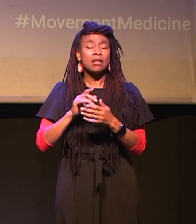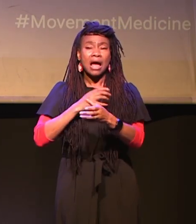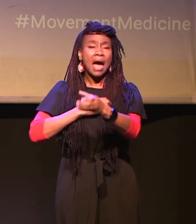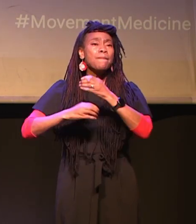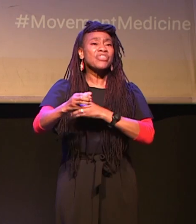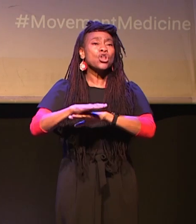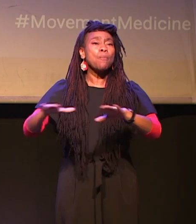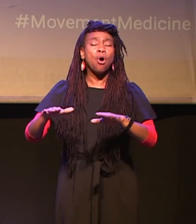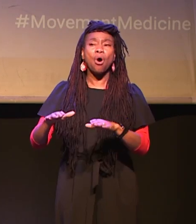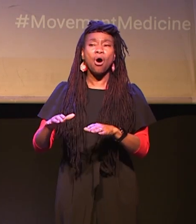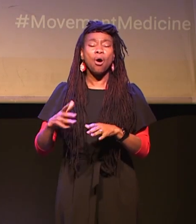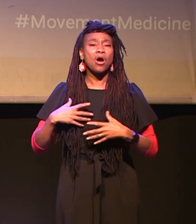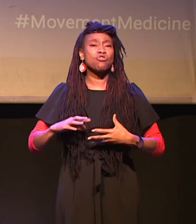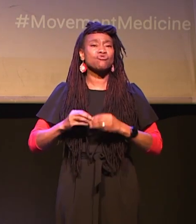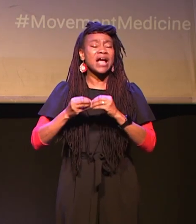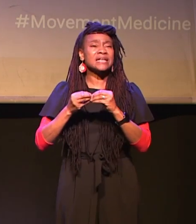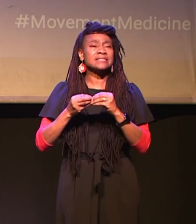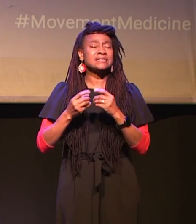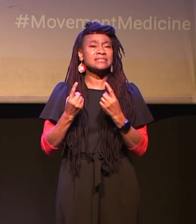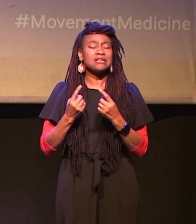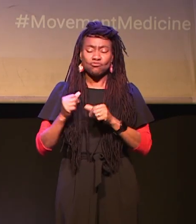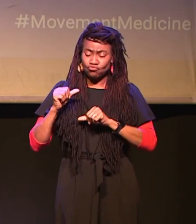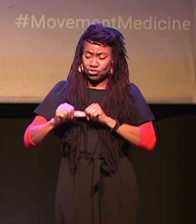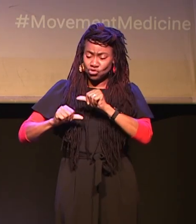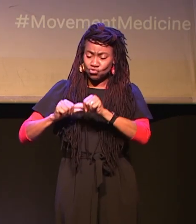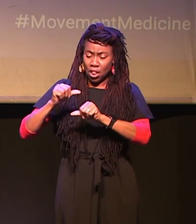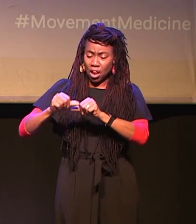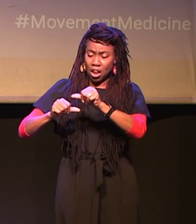And we're going to create rituals around that so that you embody that over time.